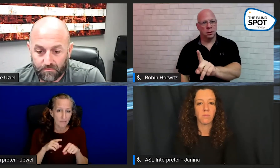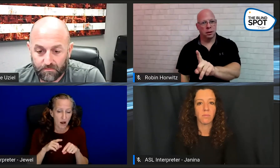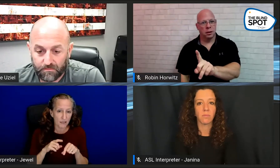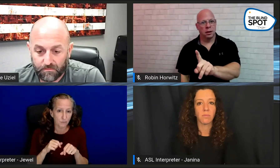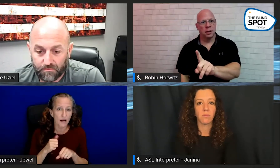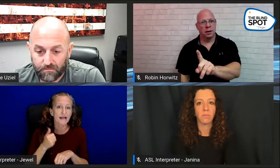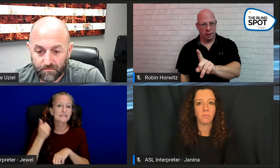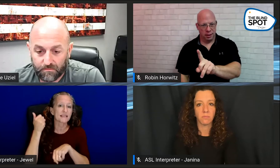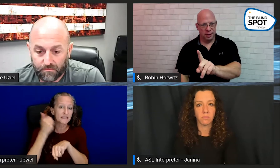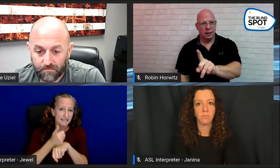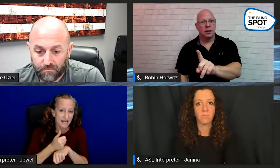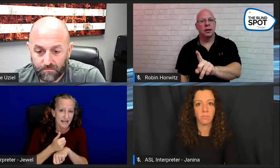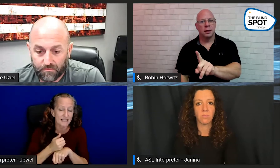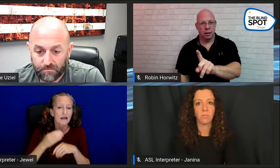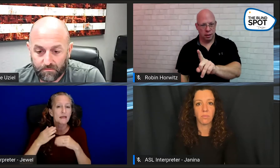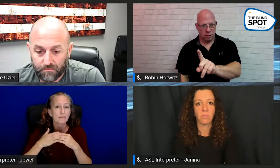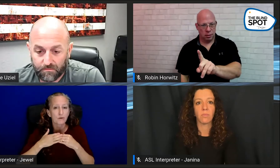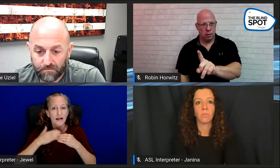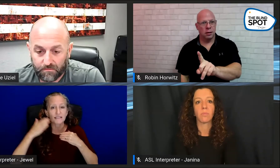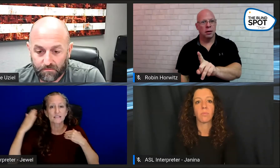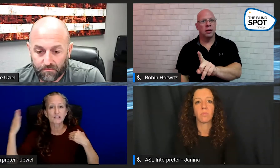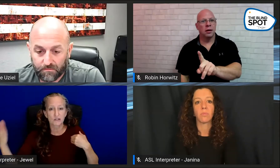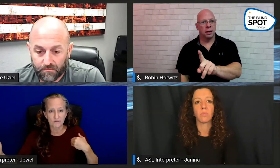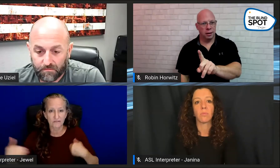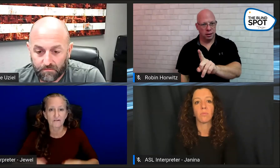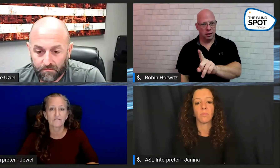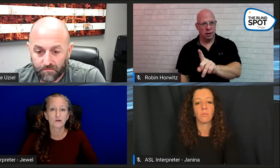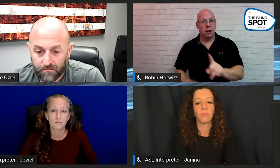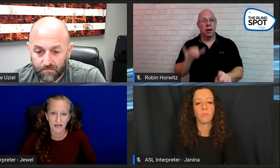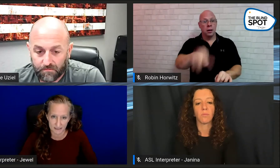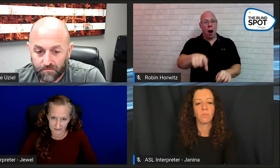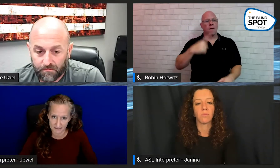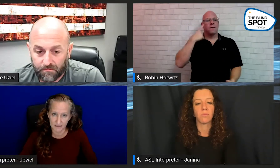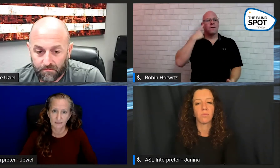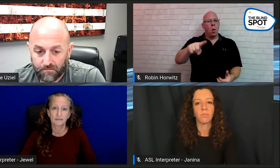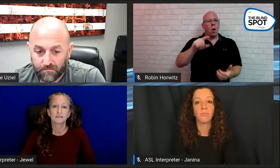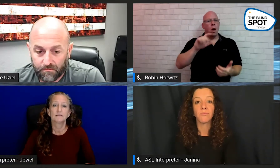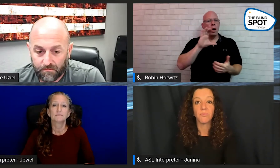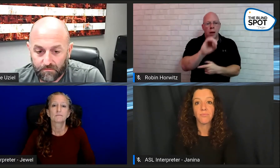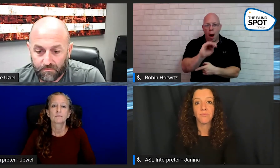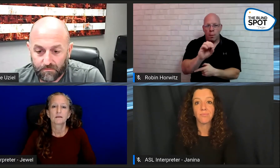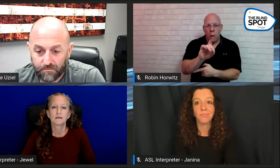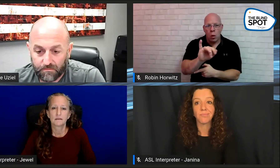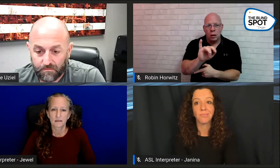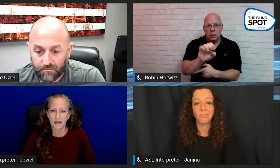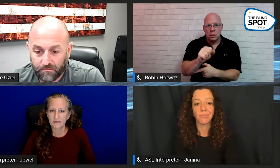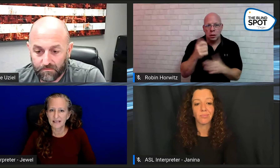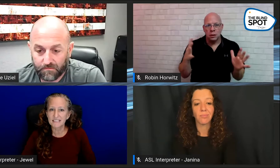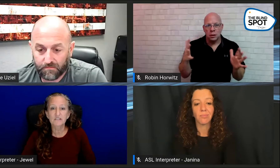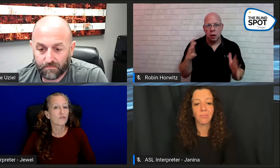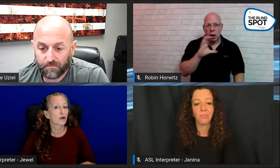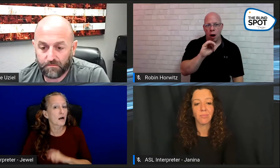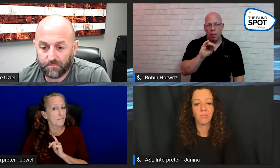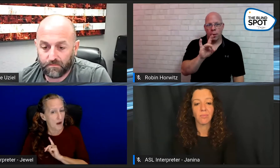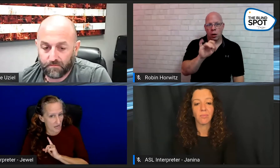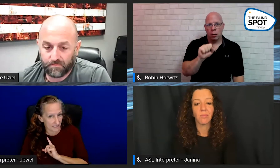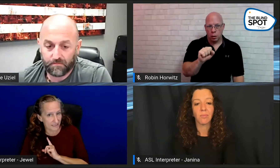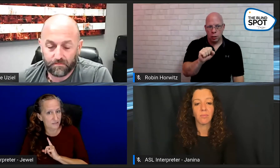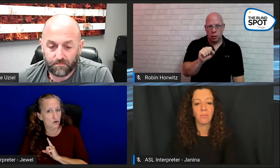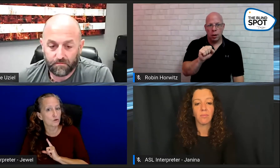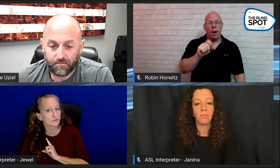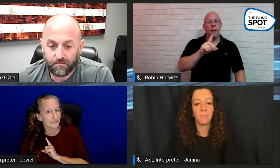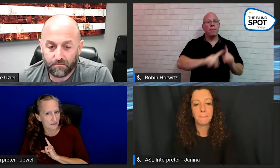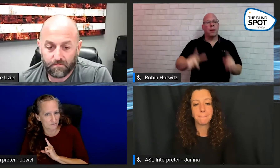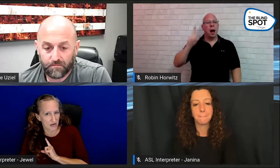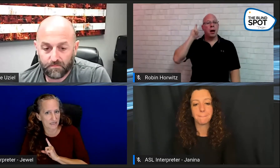agree upon a price, they set it, and that price is good for a few months. And this is for